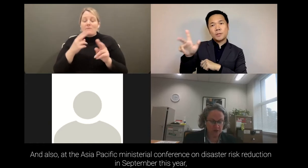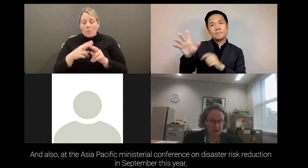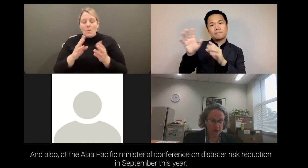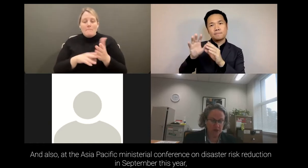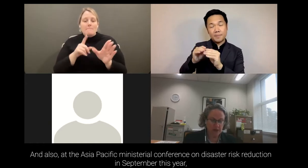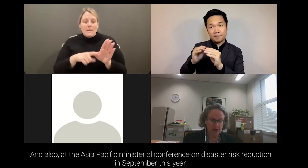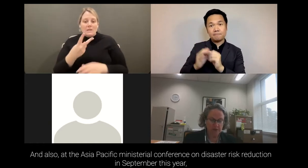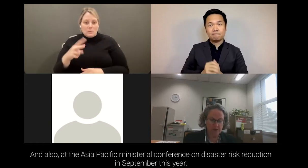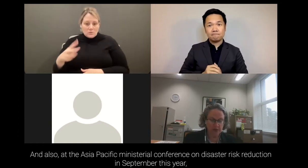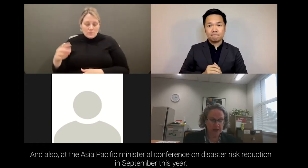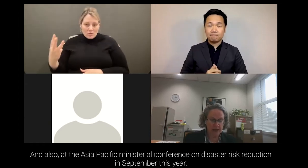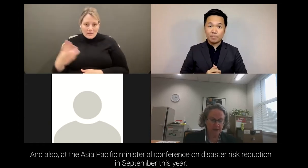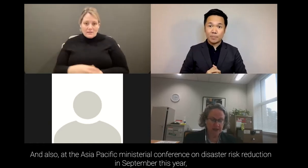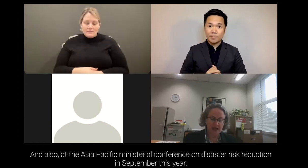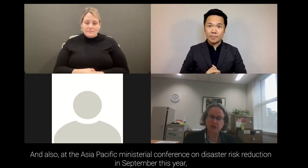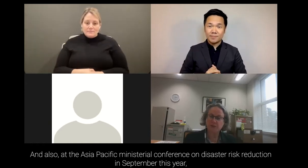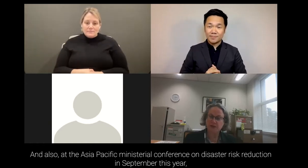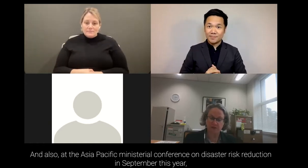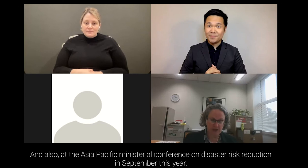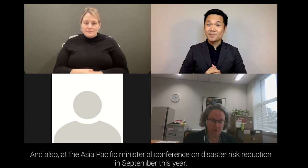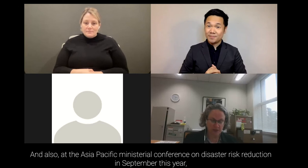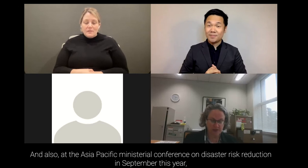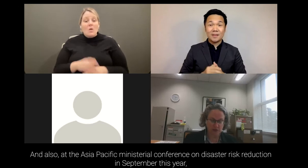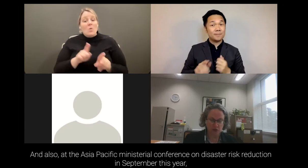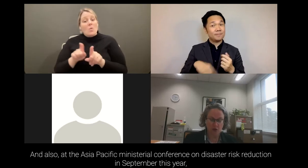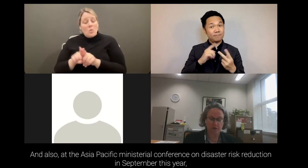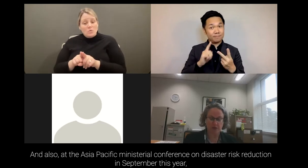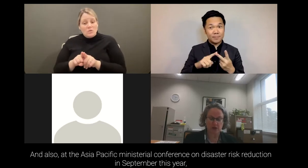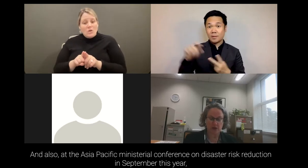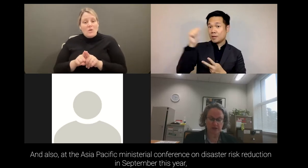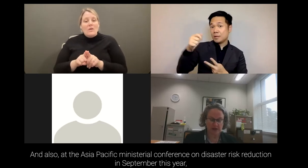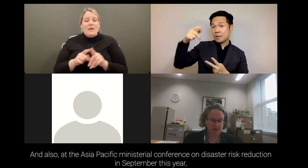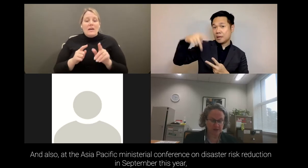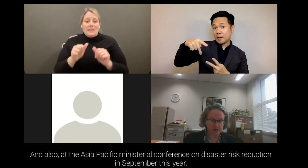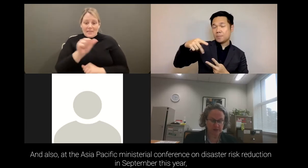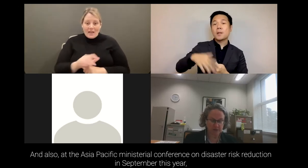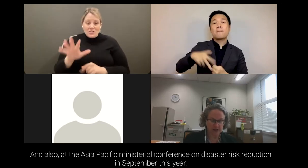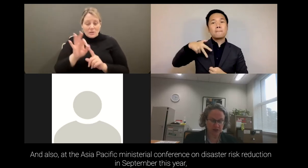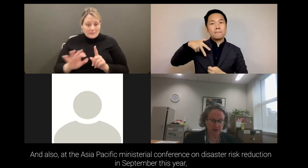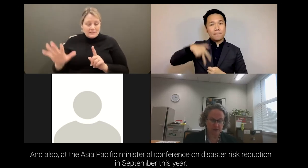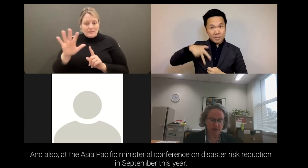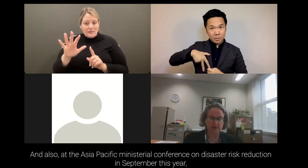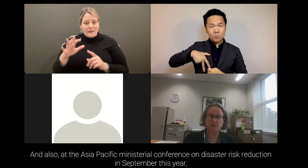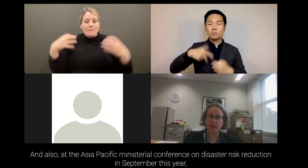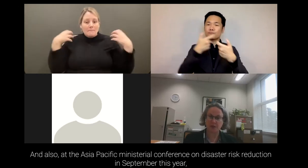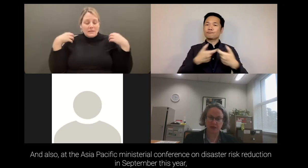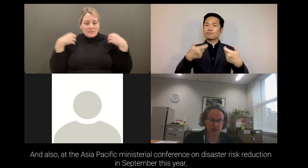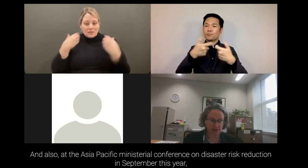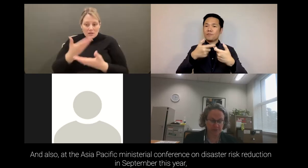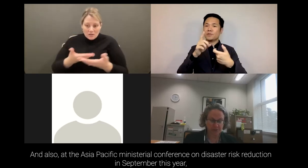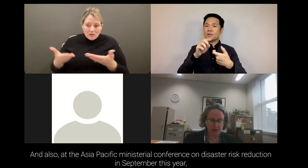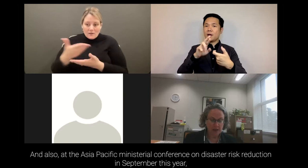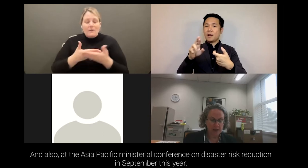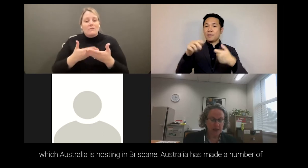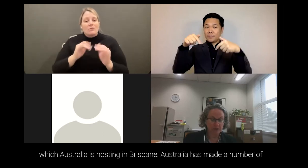and also at the Asia Pacific Ministerial Conference on Disaster Risk Reduction in September this